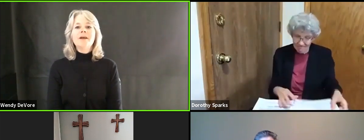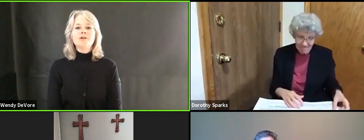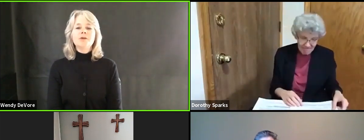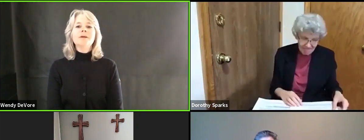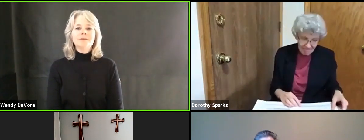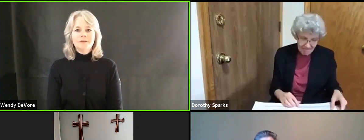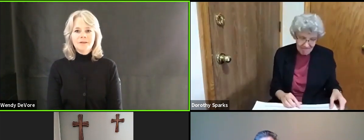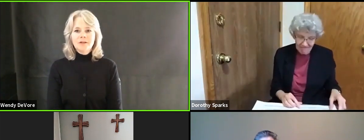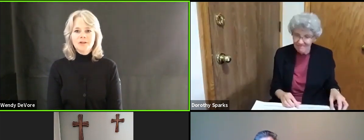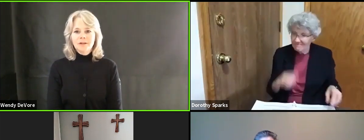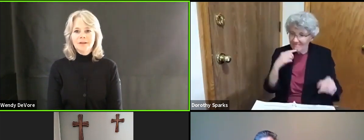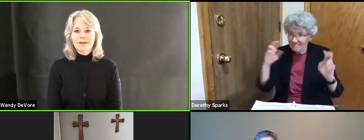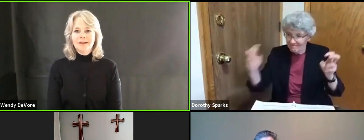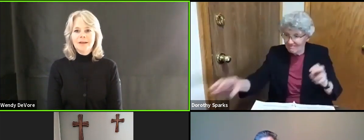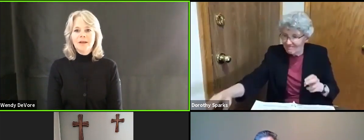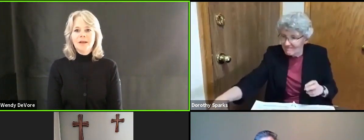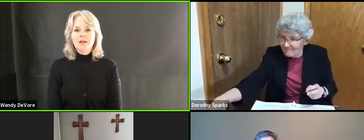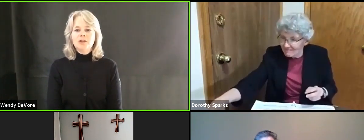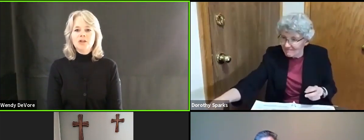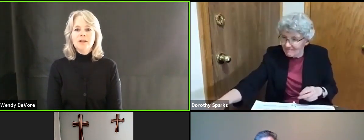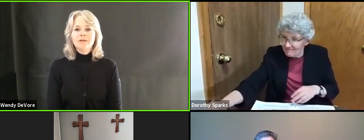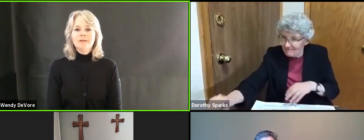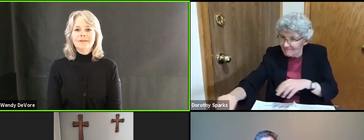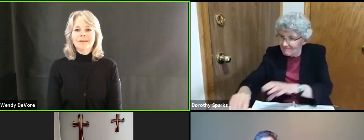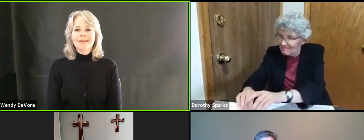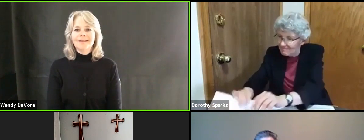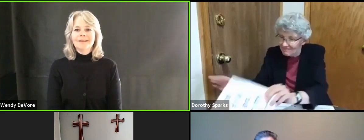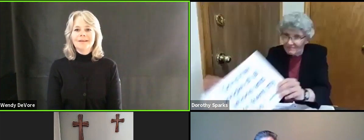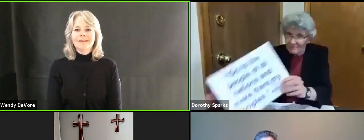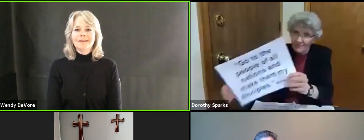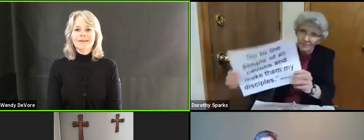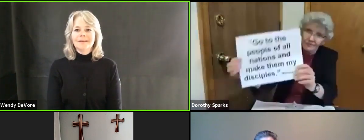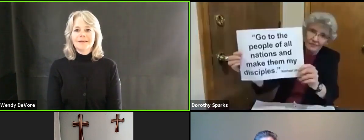and prior to his ascension, Jesus